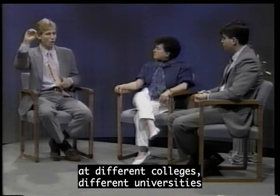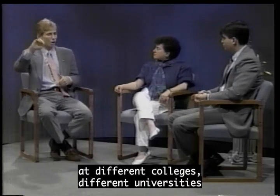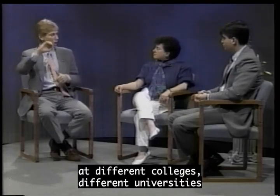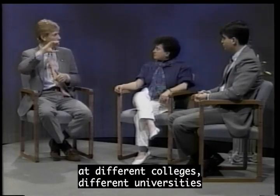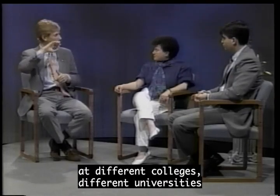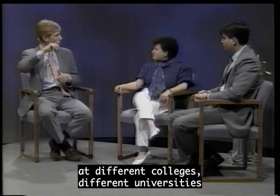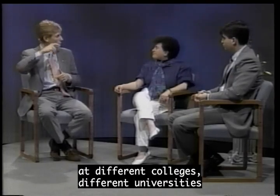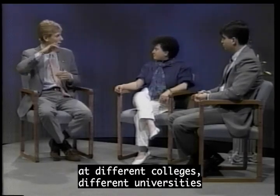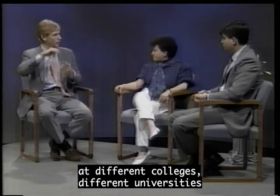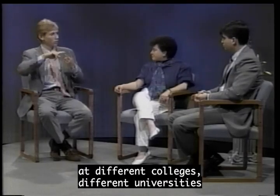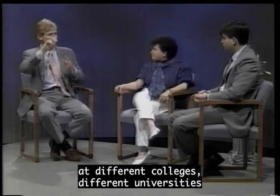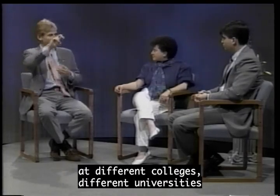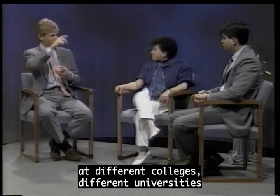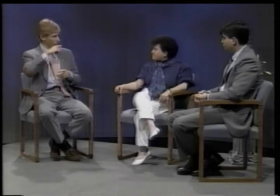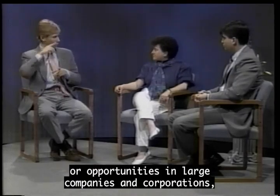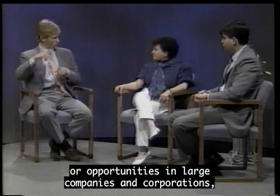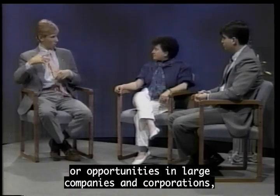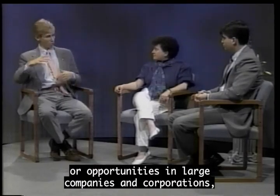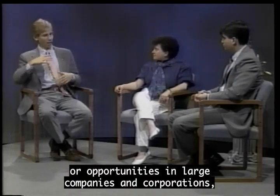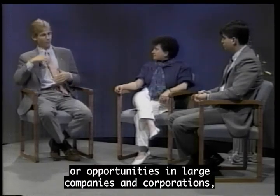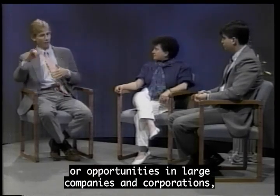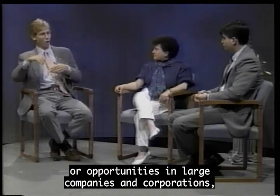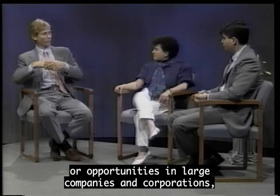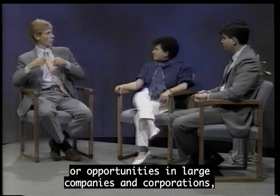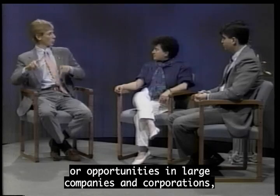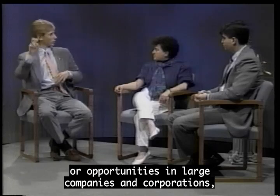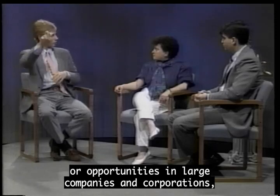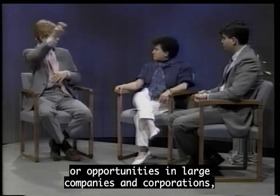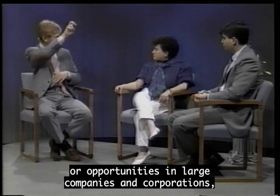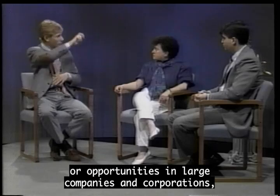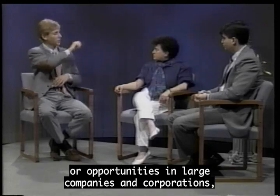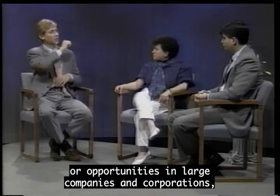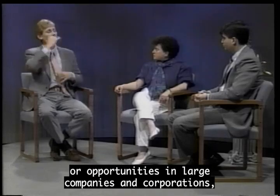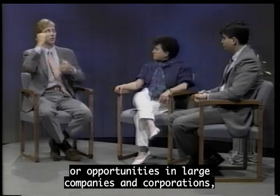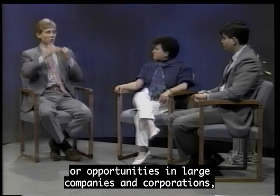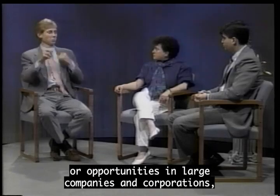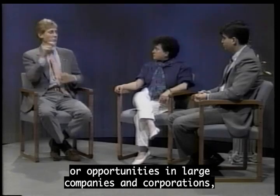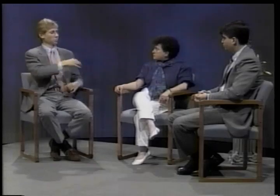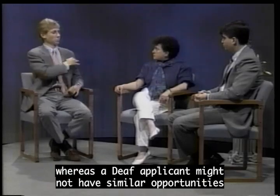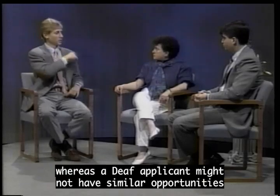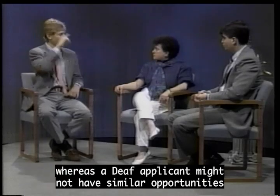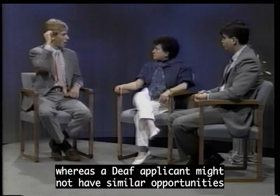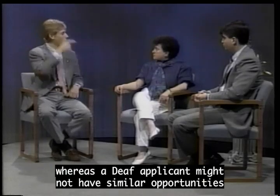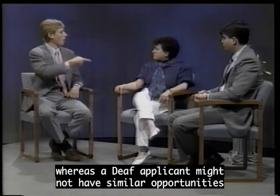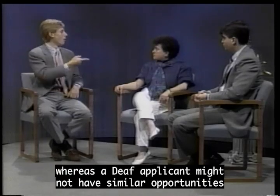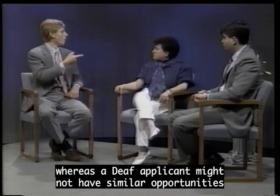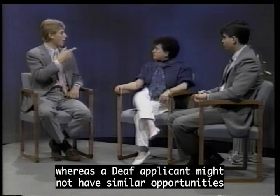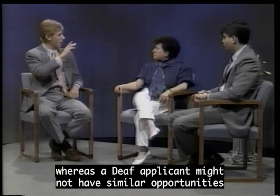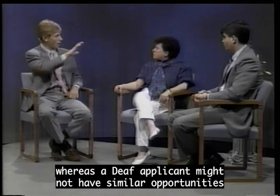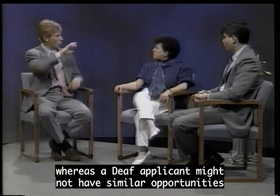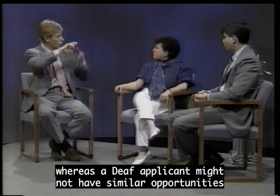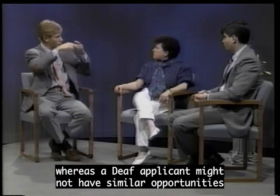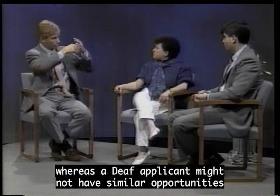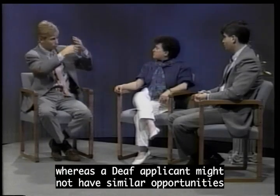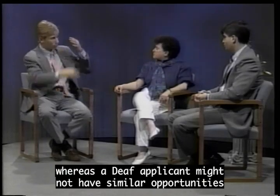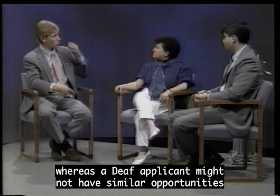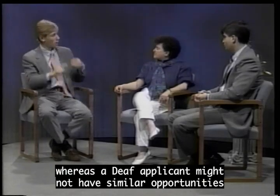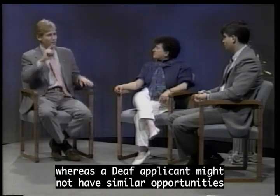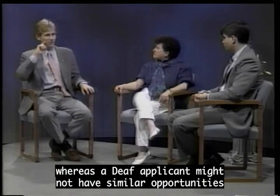different universities, or opportunities in large companies and corporations, whereas a deaf applicant might not have similar